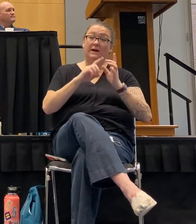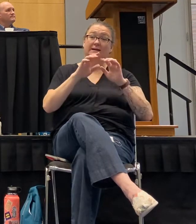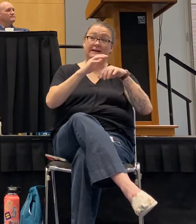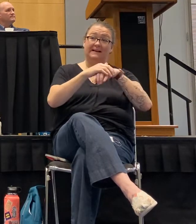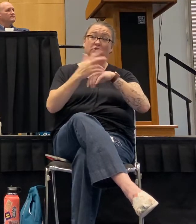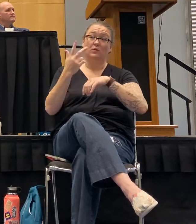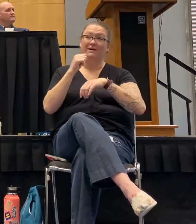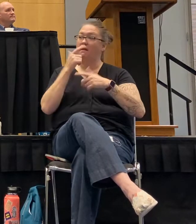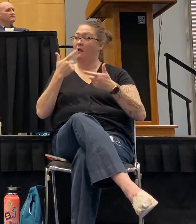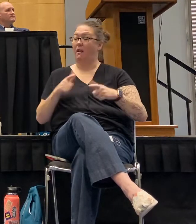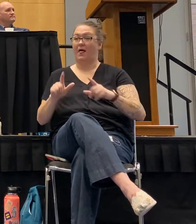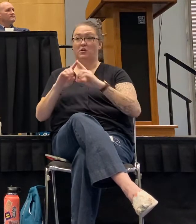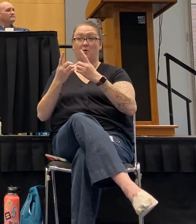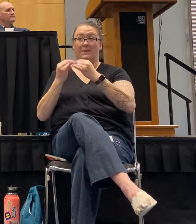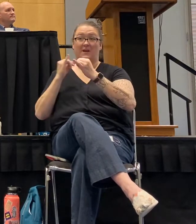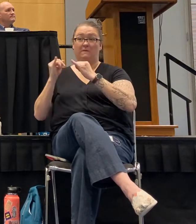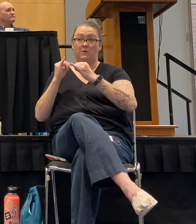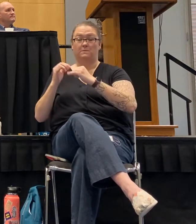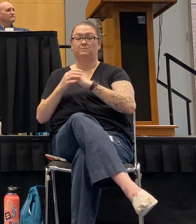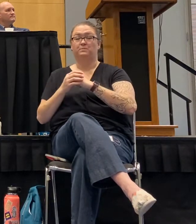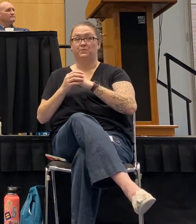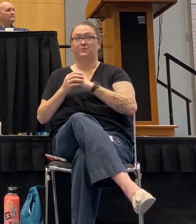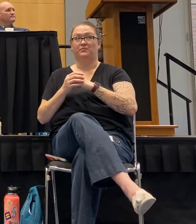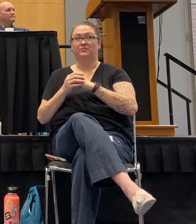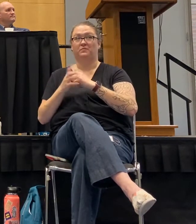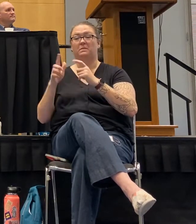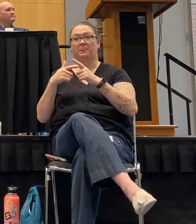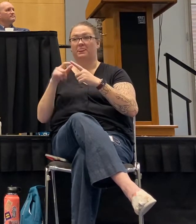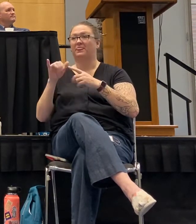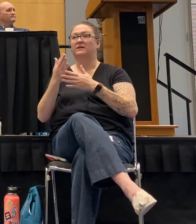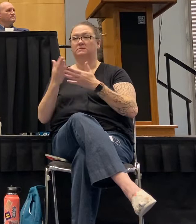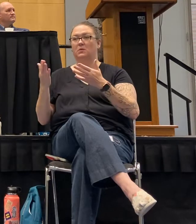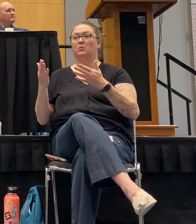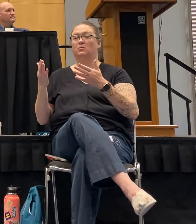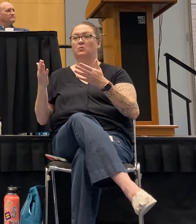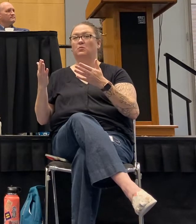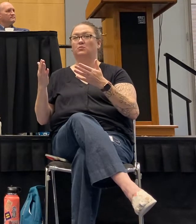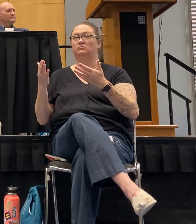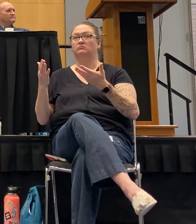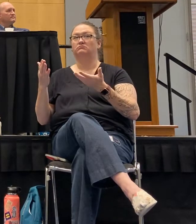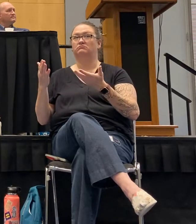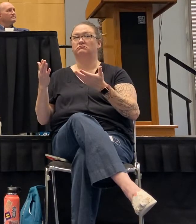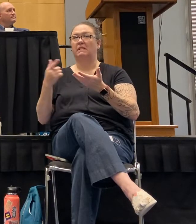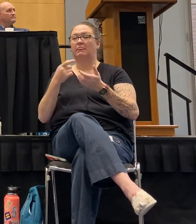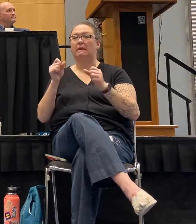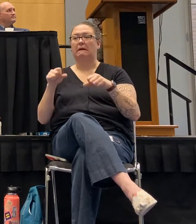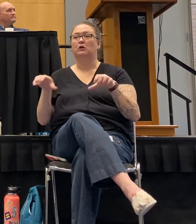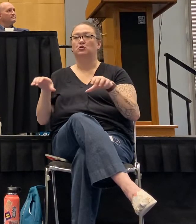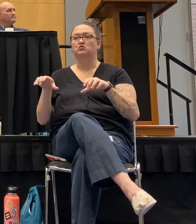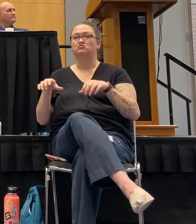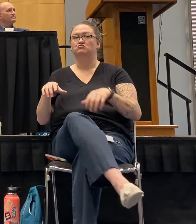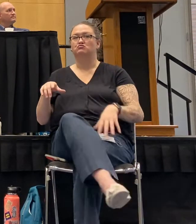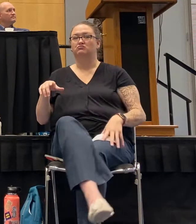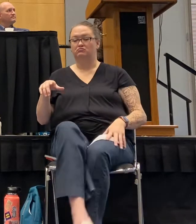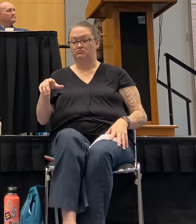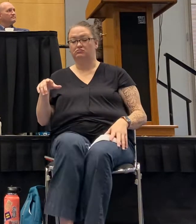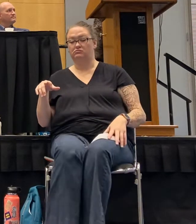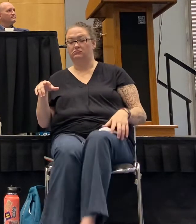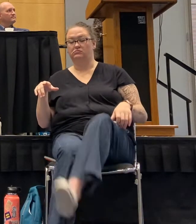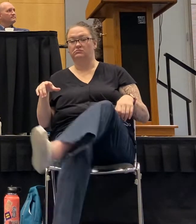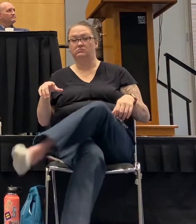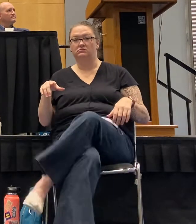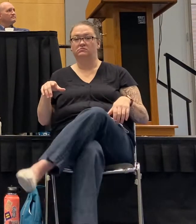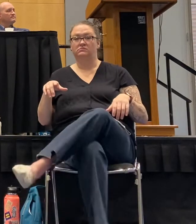and not allow the department interview, then that's something that that they can do. And unless